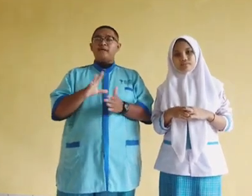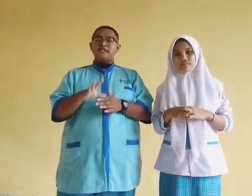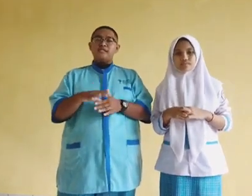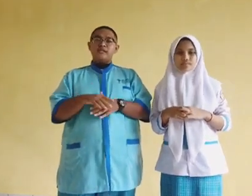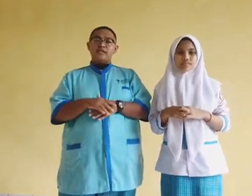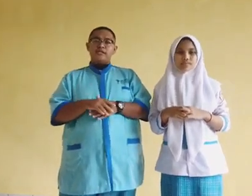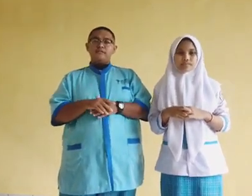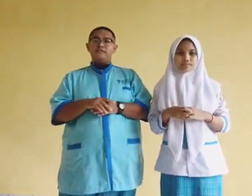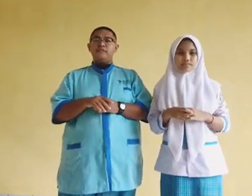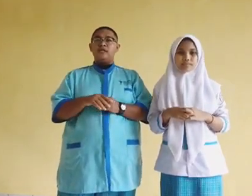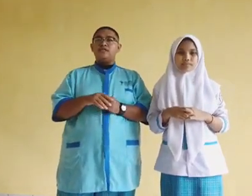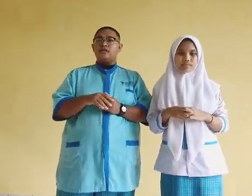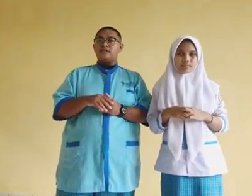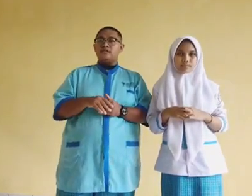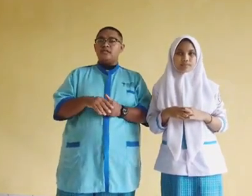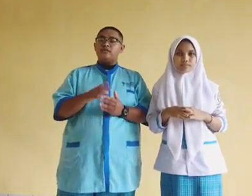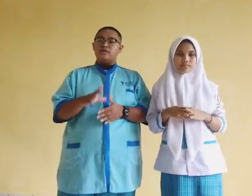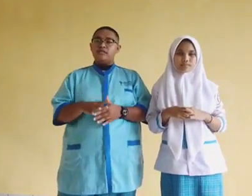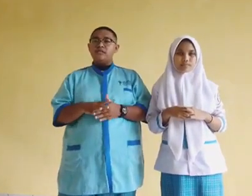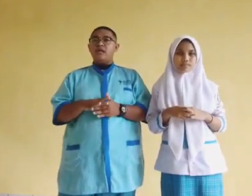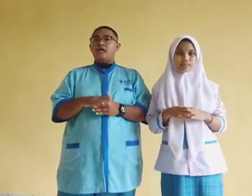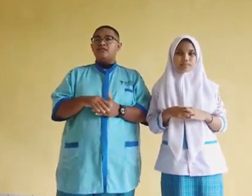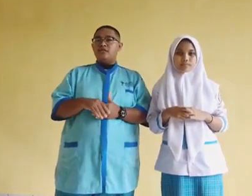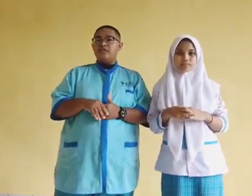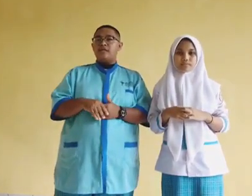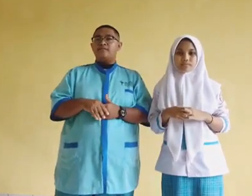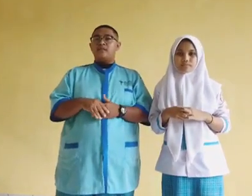5% sodium hydroxide solution